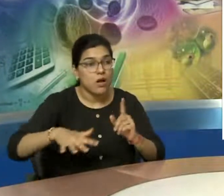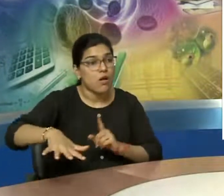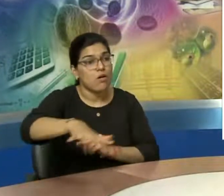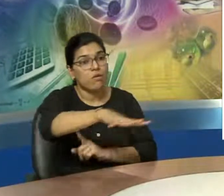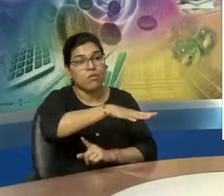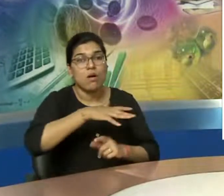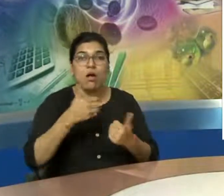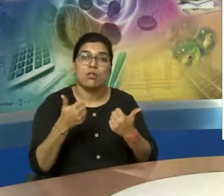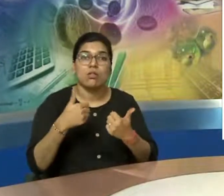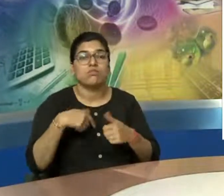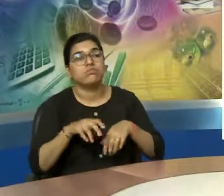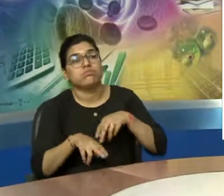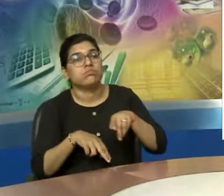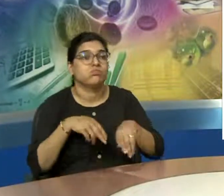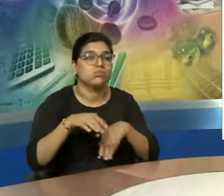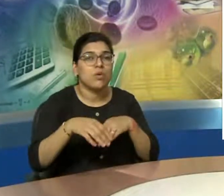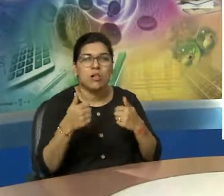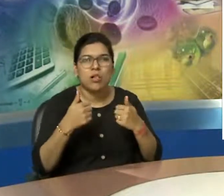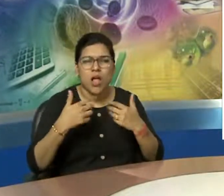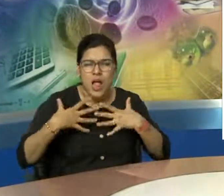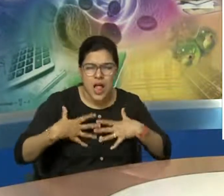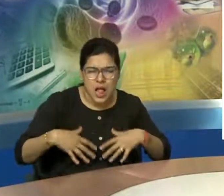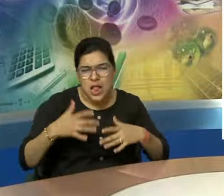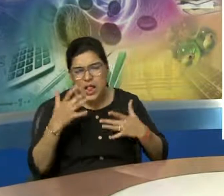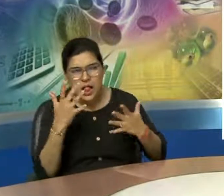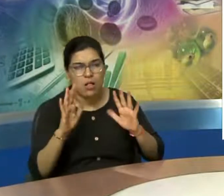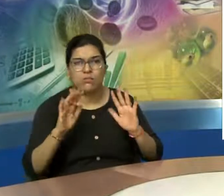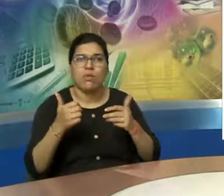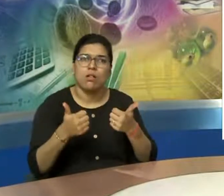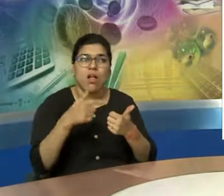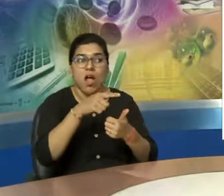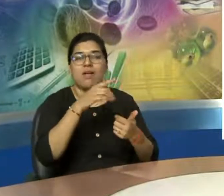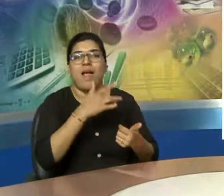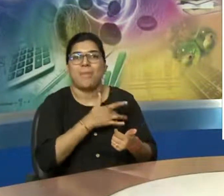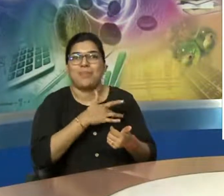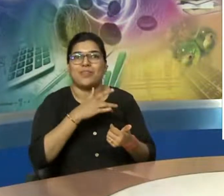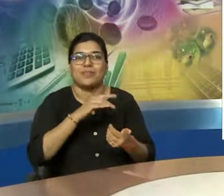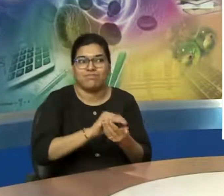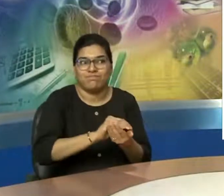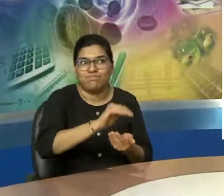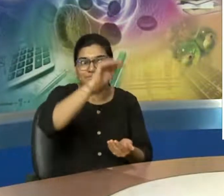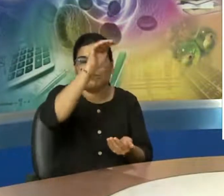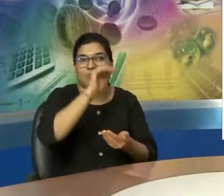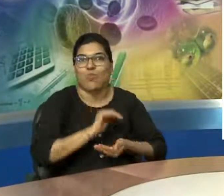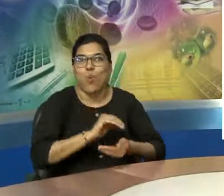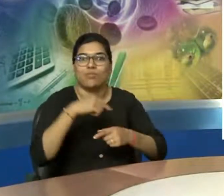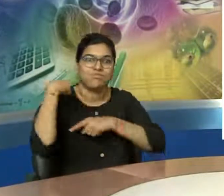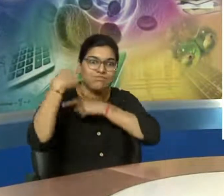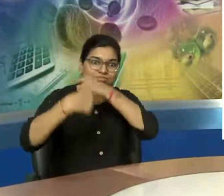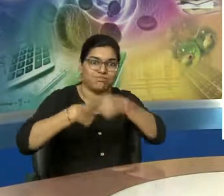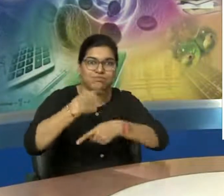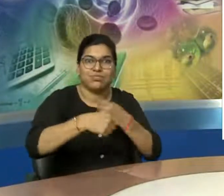You know the camel is adapted to the desert, to the place where there is less water and high